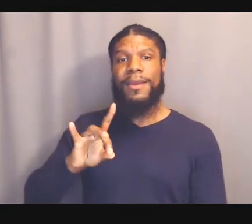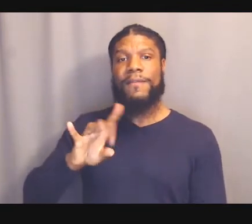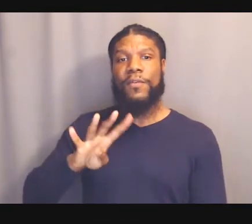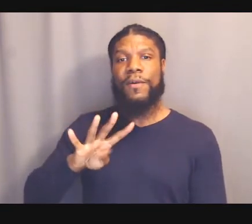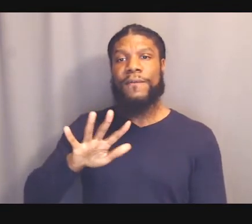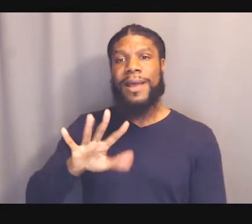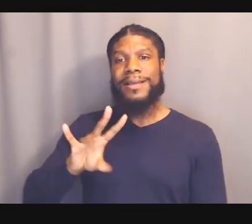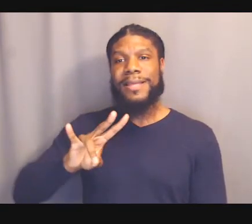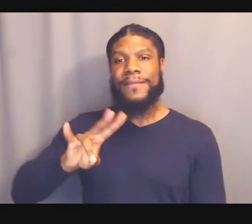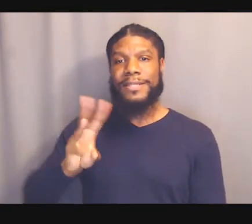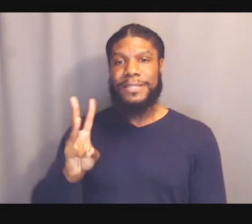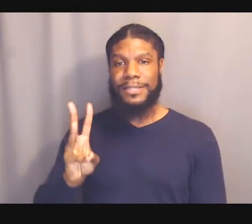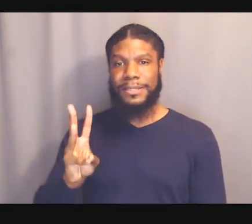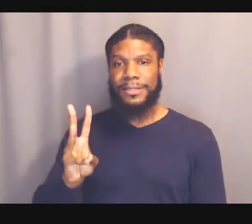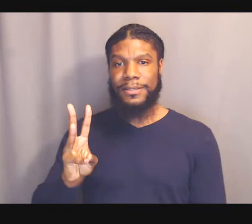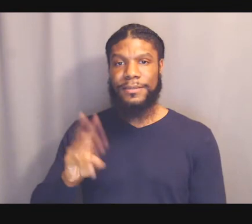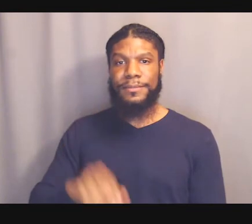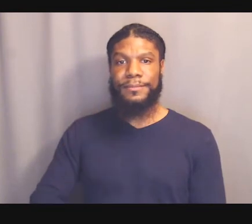84576.